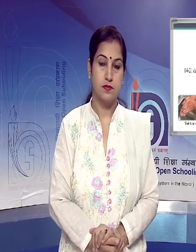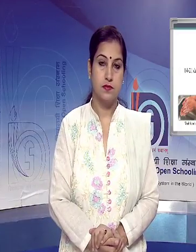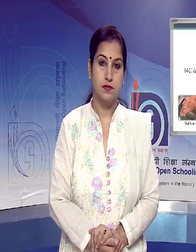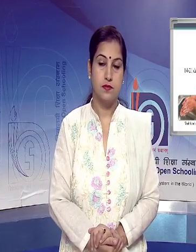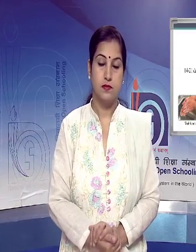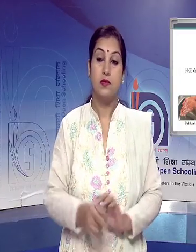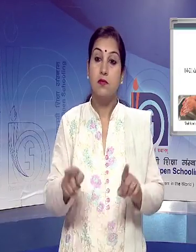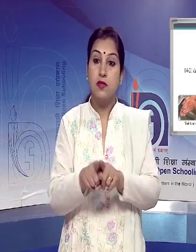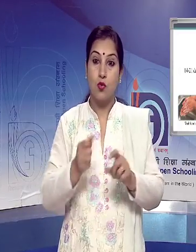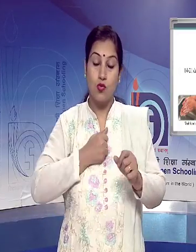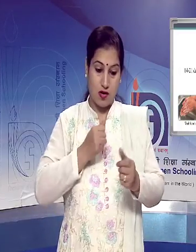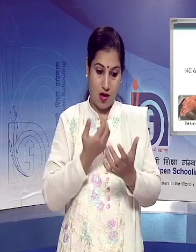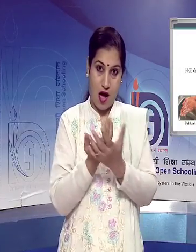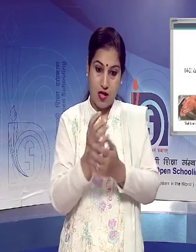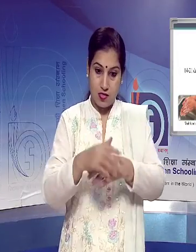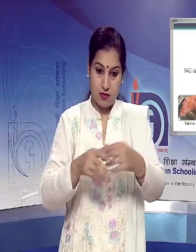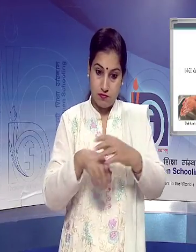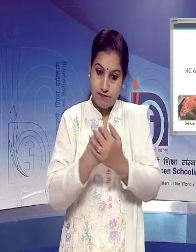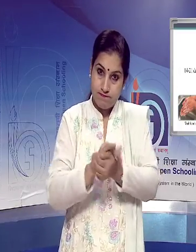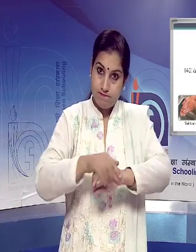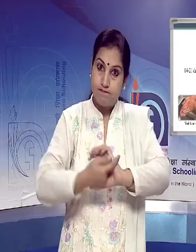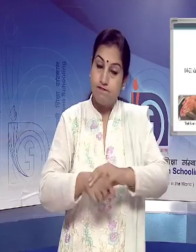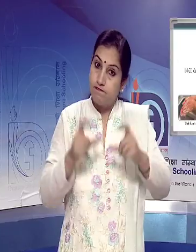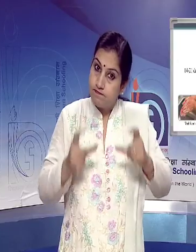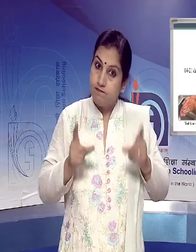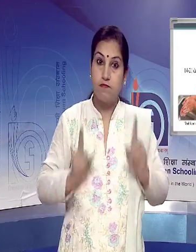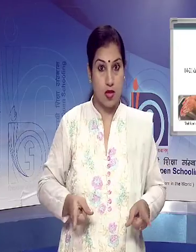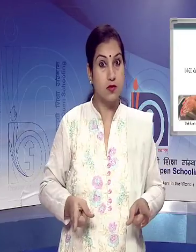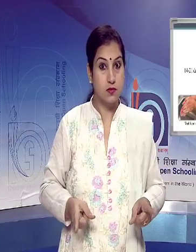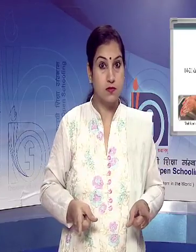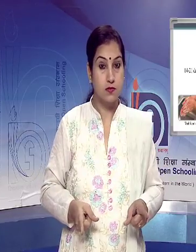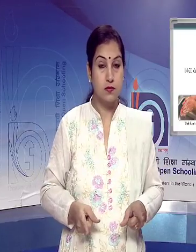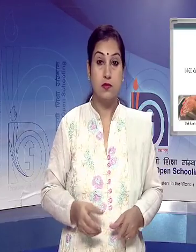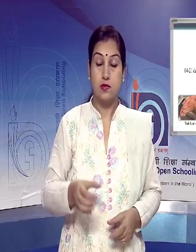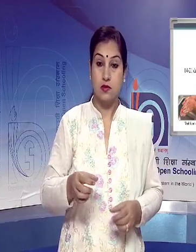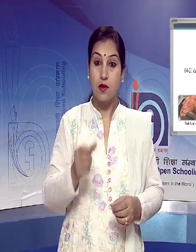We should wash our hands properly. Drink boiled water.